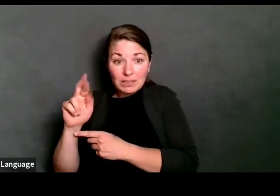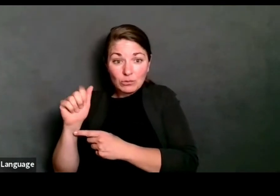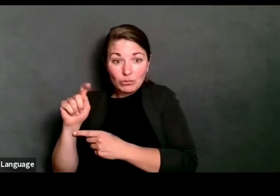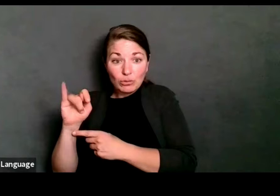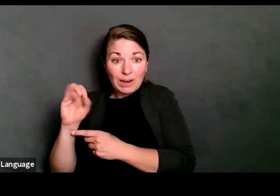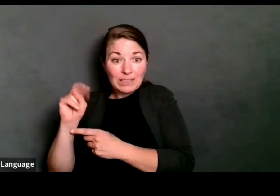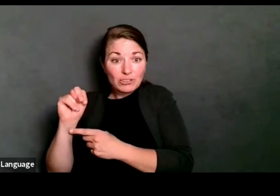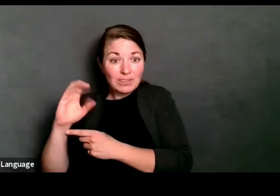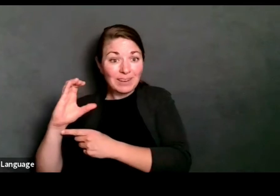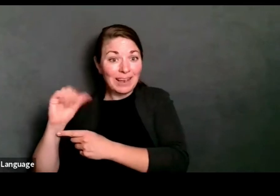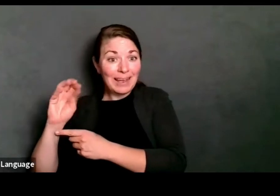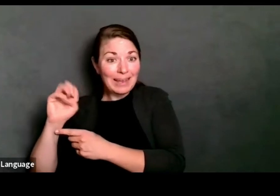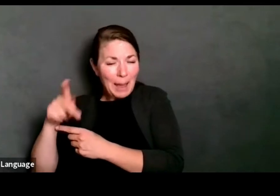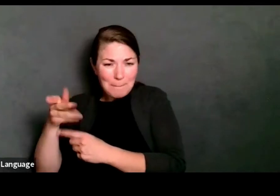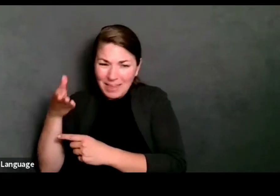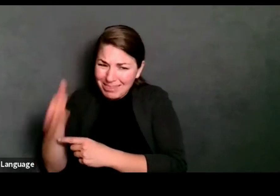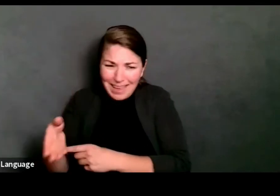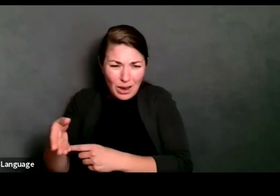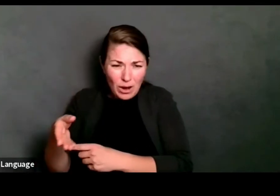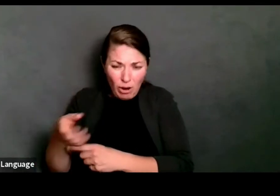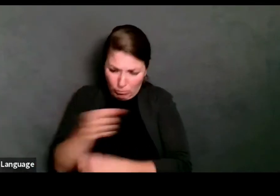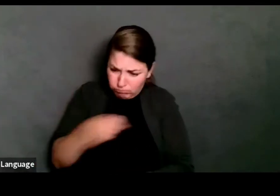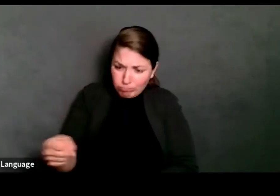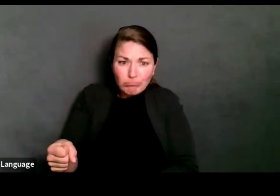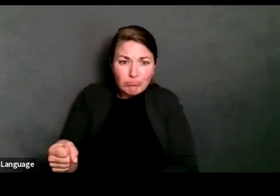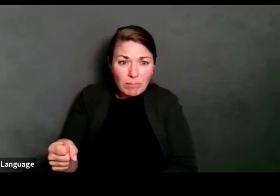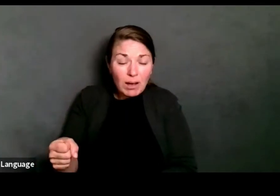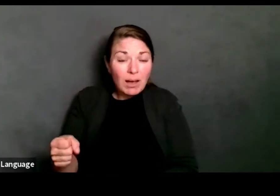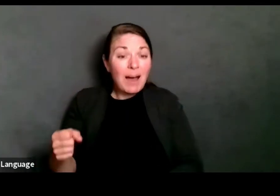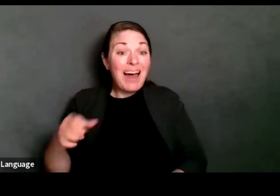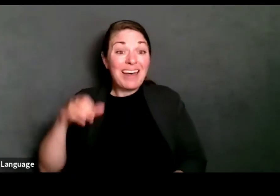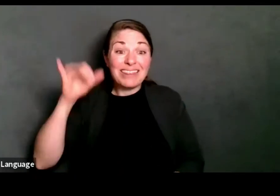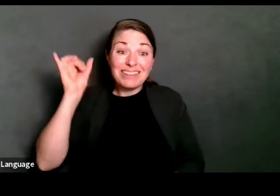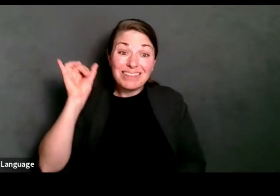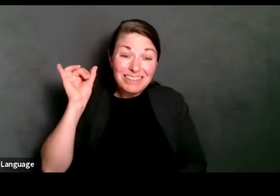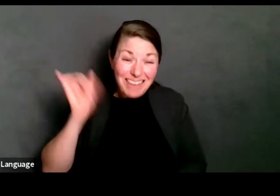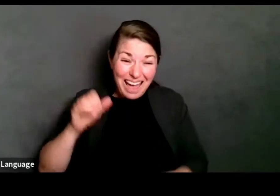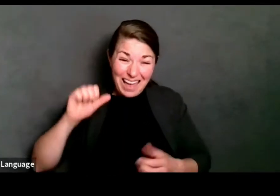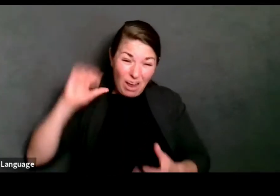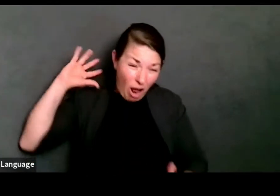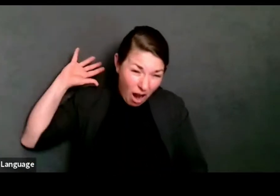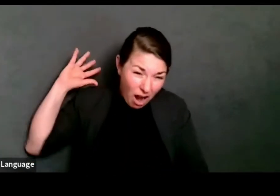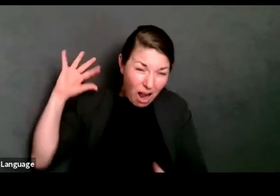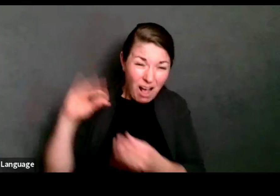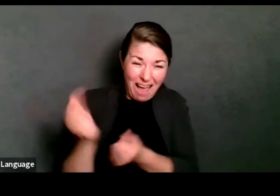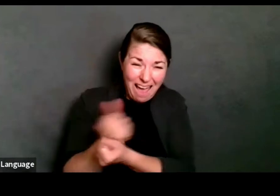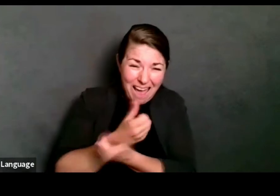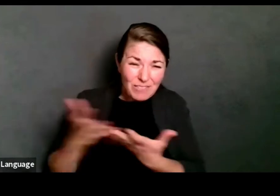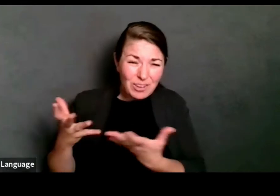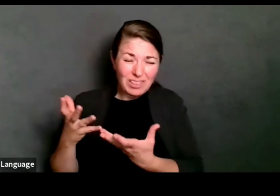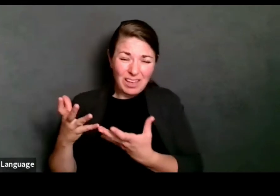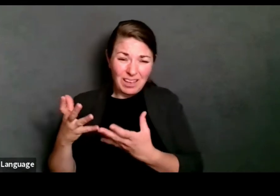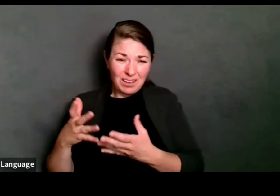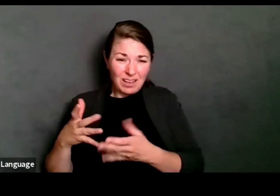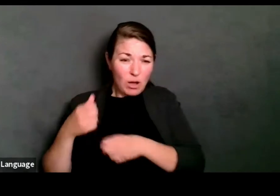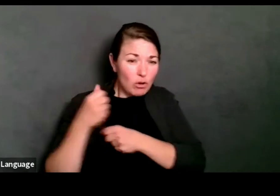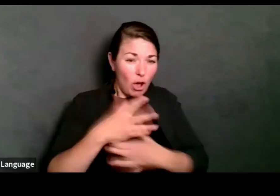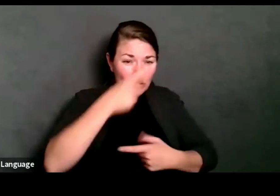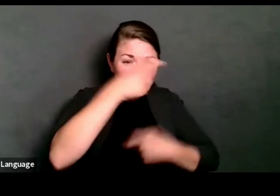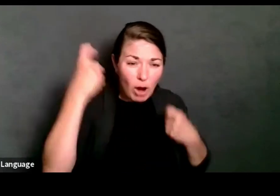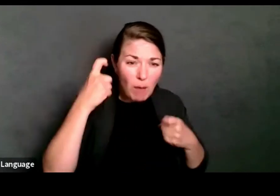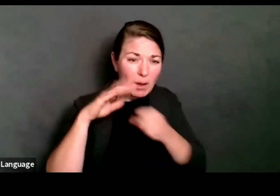that drive sexual violence. And that is why SAS cares about dismantling oppression within ourselves and within